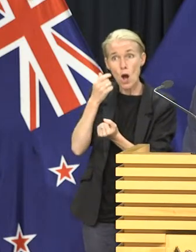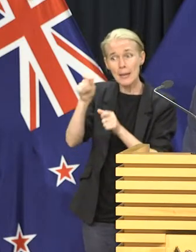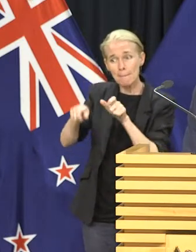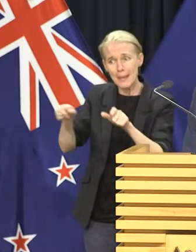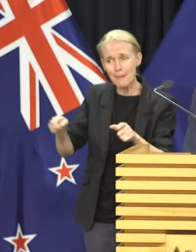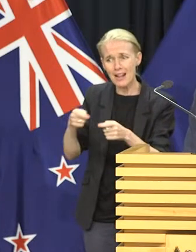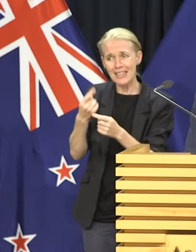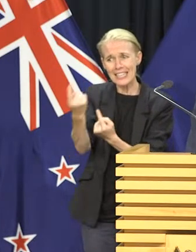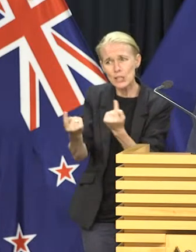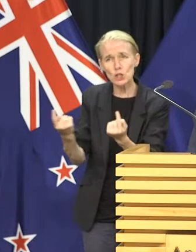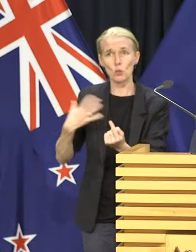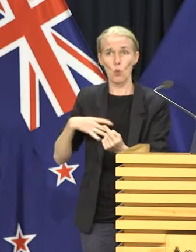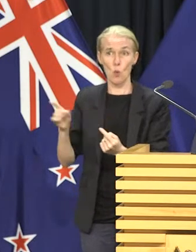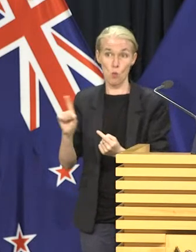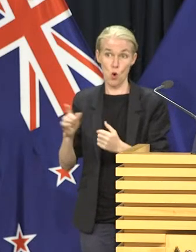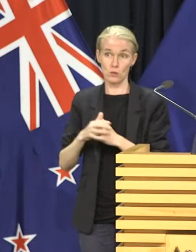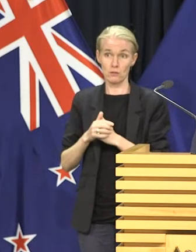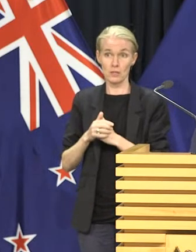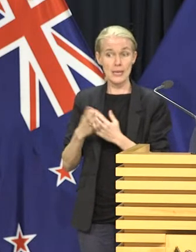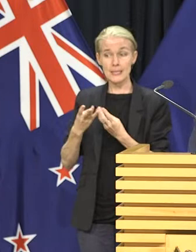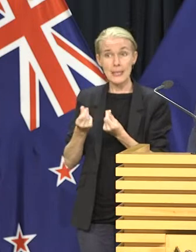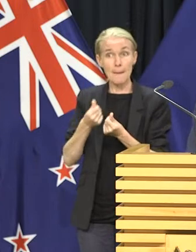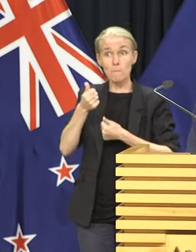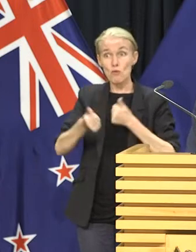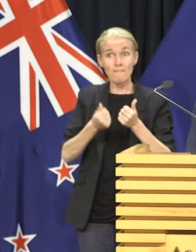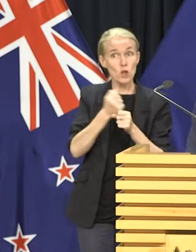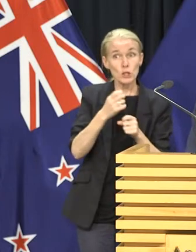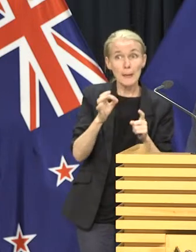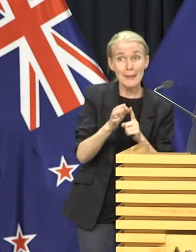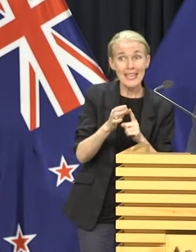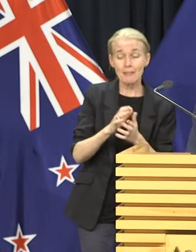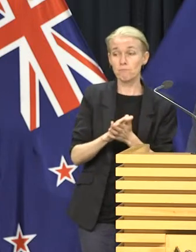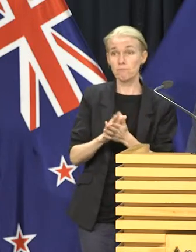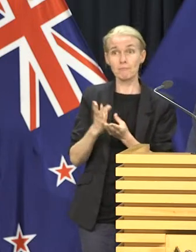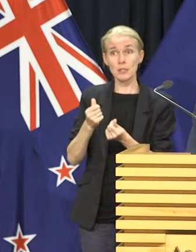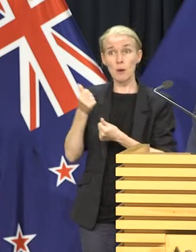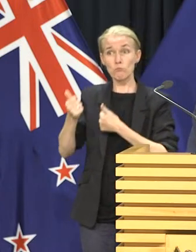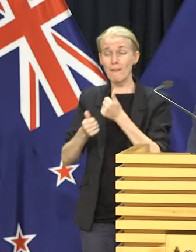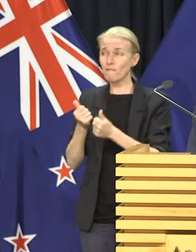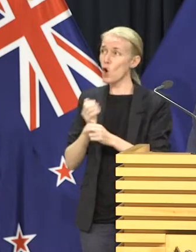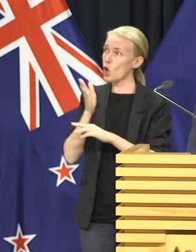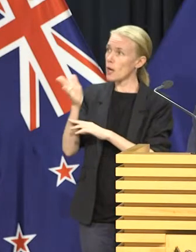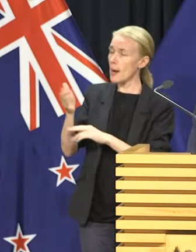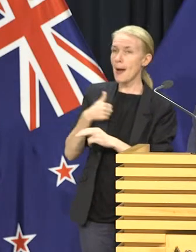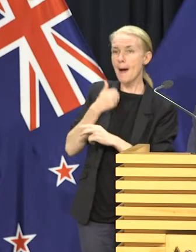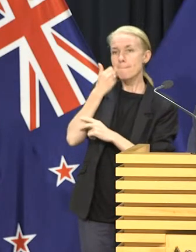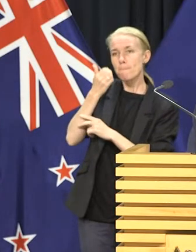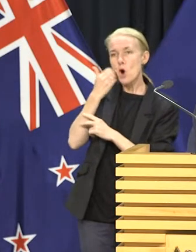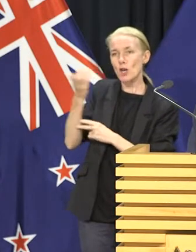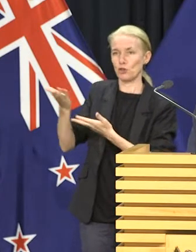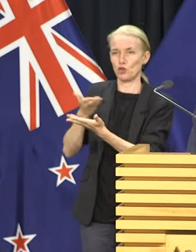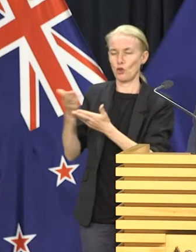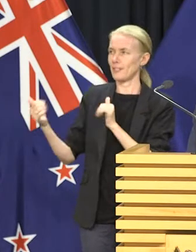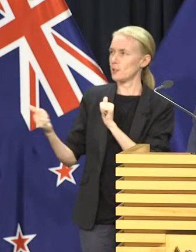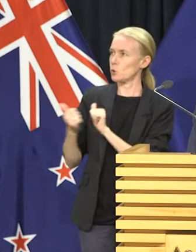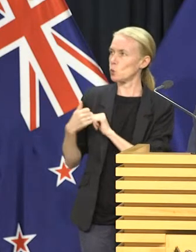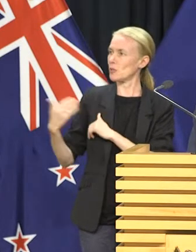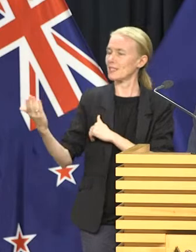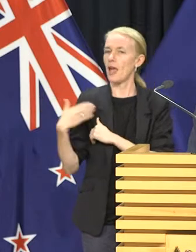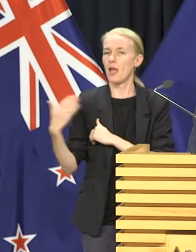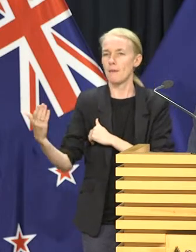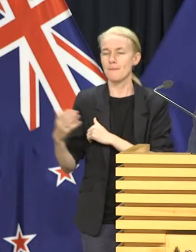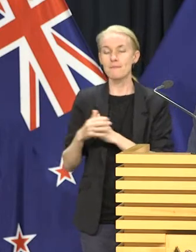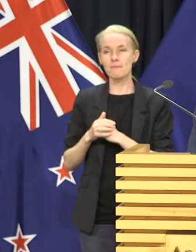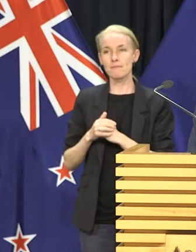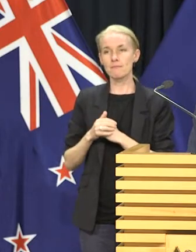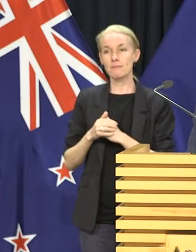health providers, in particular those densely populated Māori communities and those hard-to-reach Māori communities, play an active role